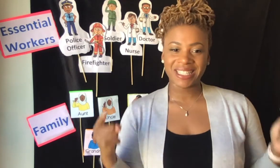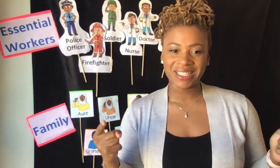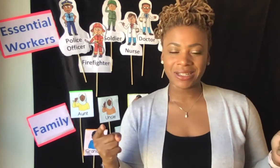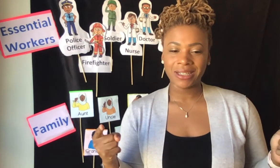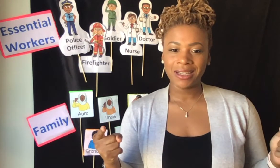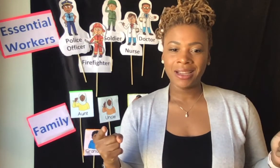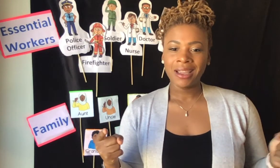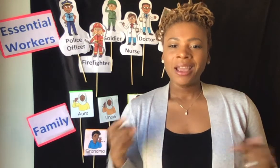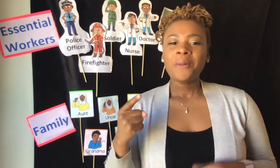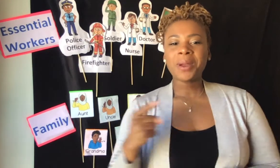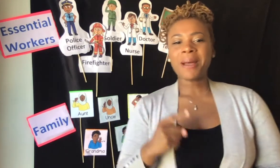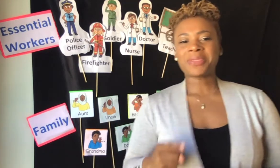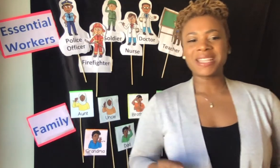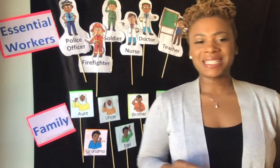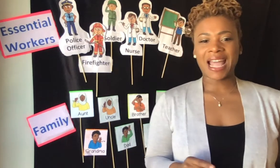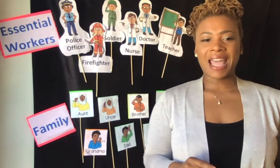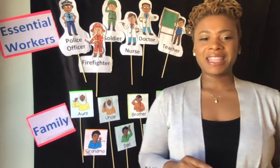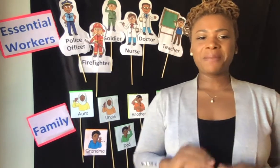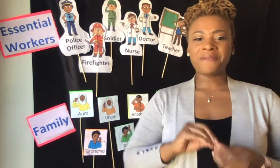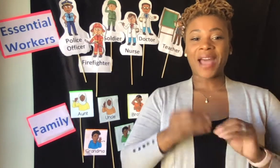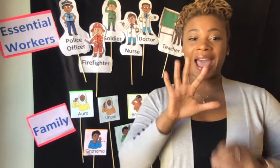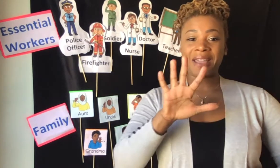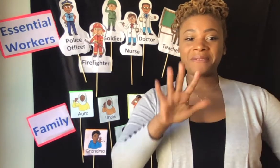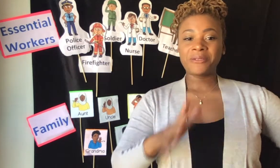sister. What about this sign? Number 5.